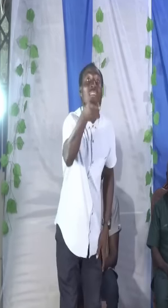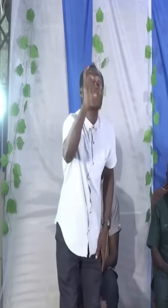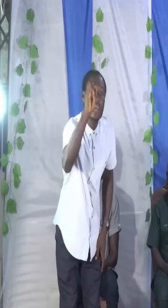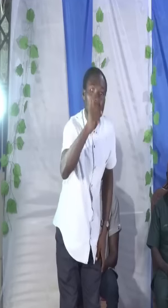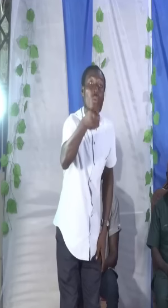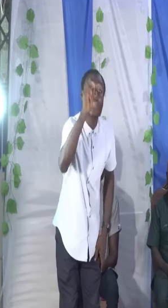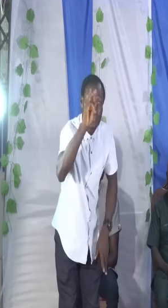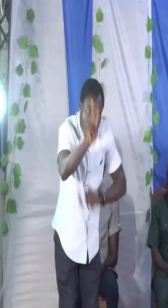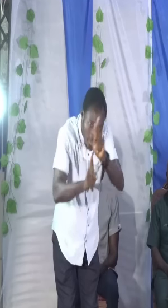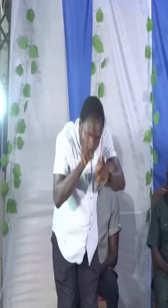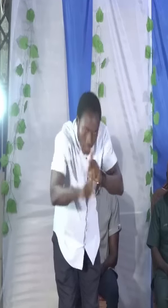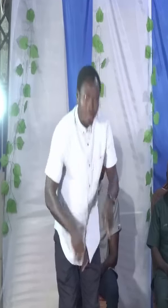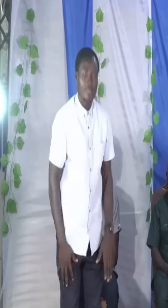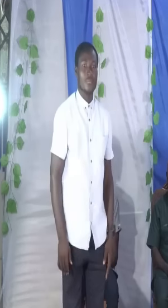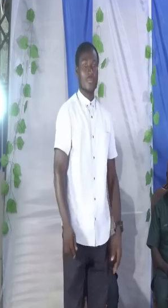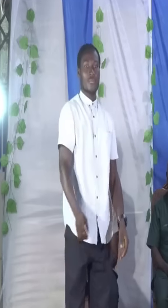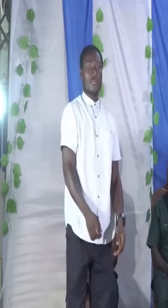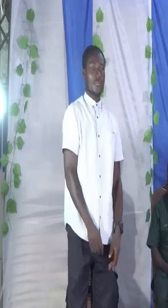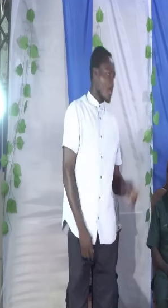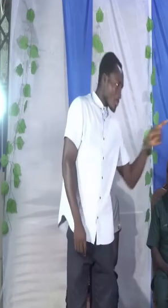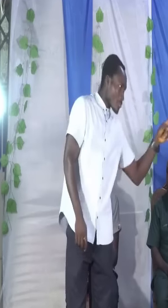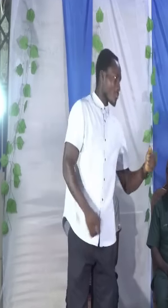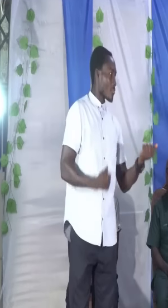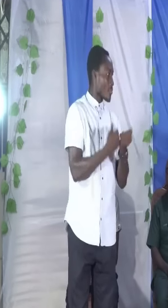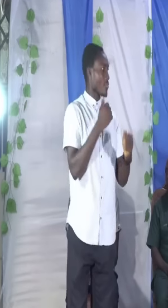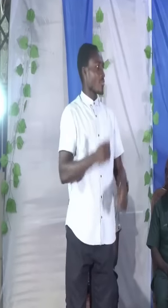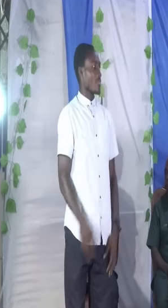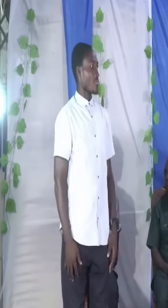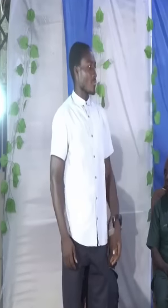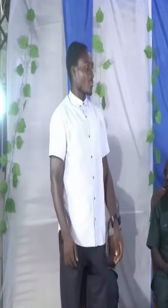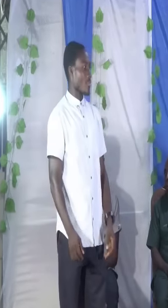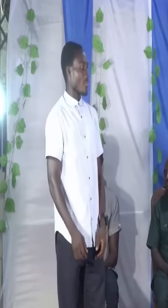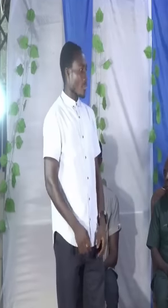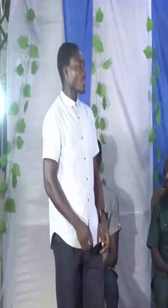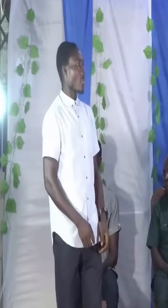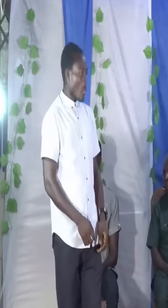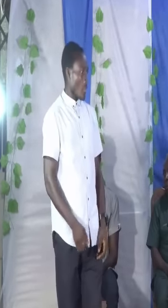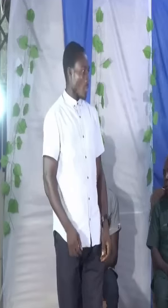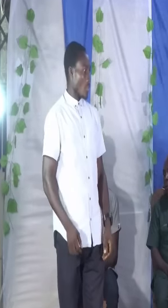awom se wo ni me se mebi sa osika e wa de ameke ho me ba ji osika